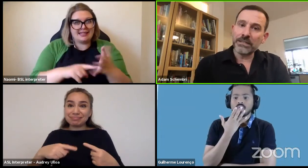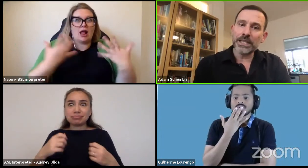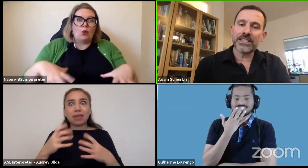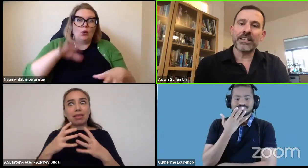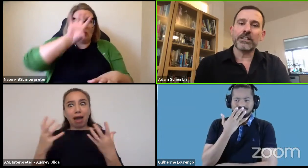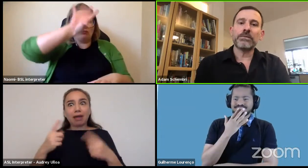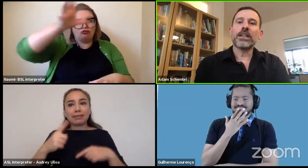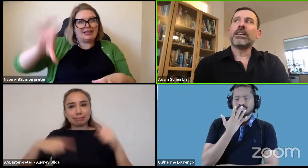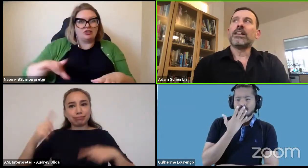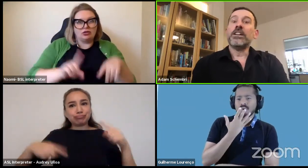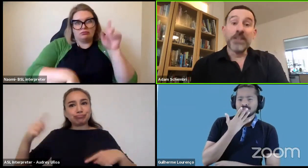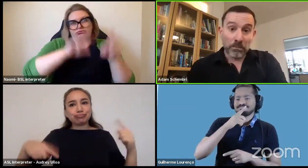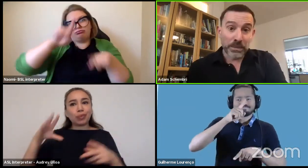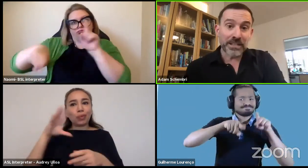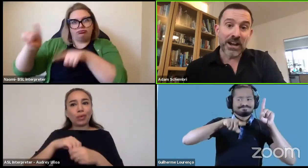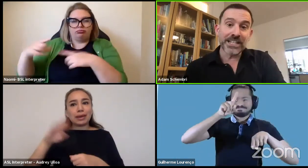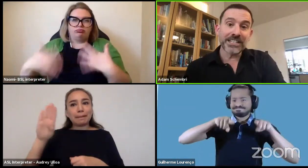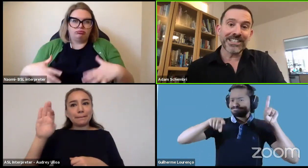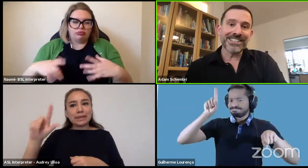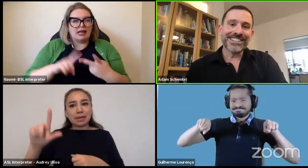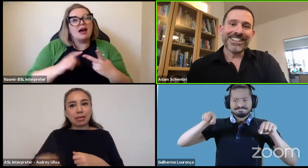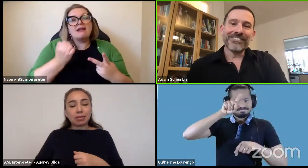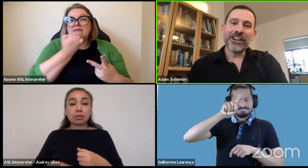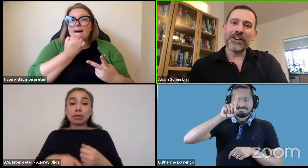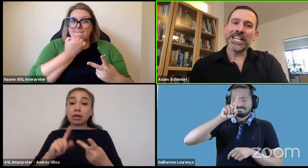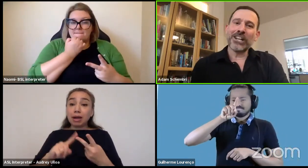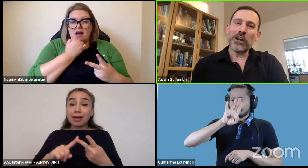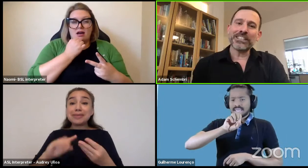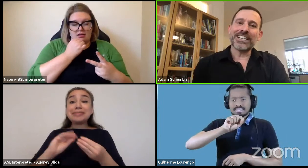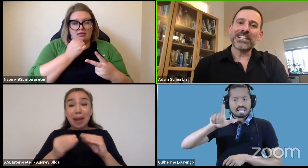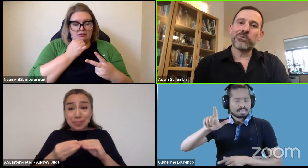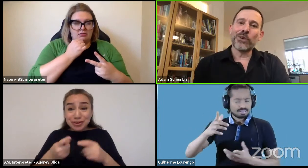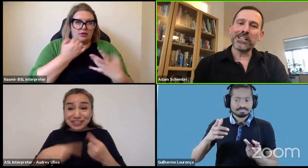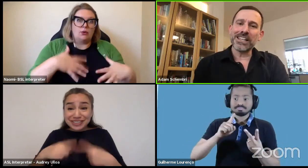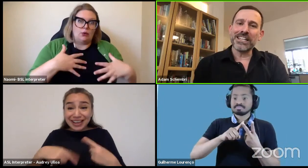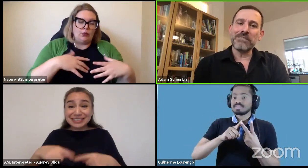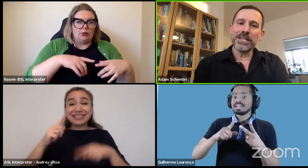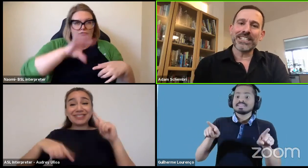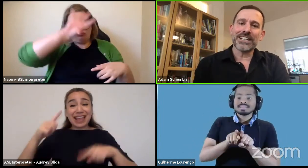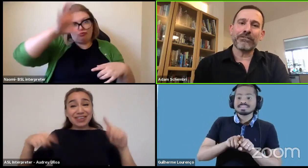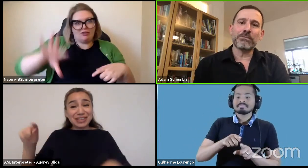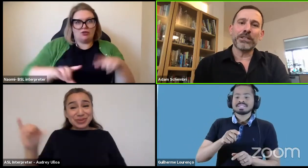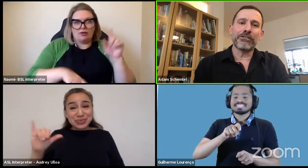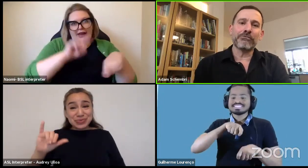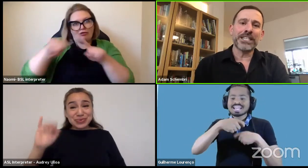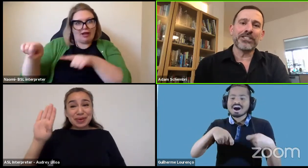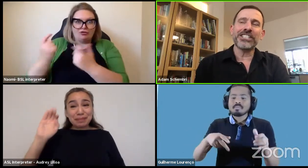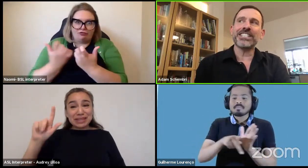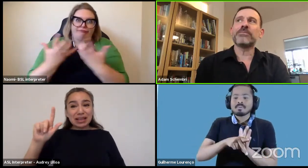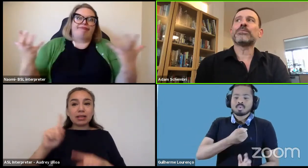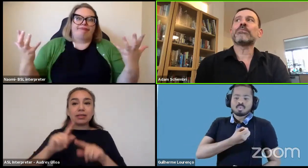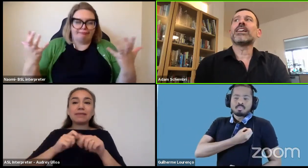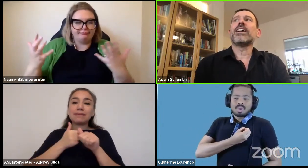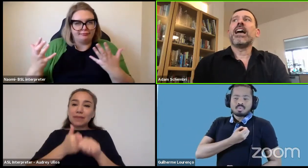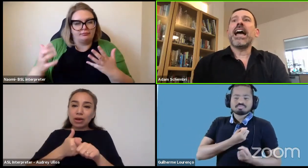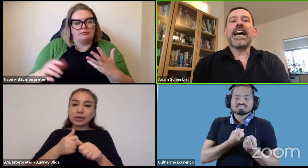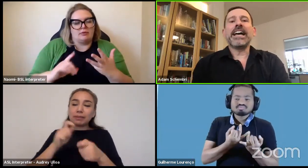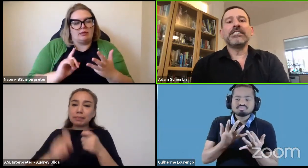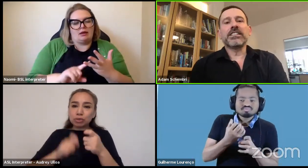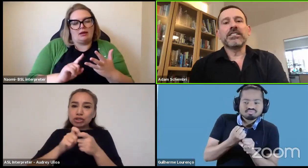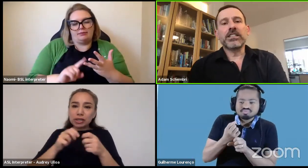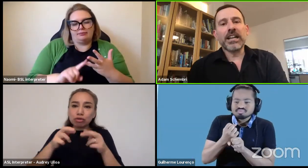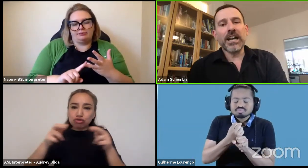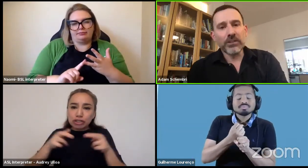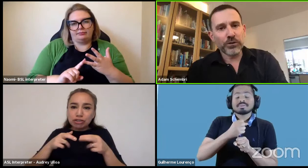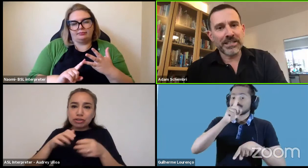in BSL. Number signs vary a lot as well in BSL from different regions.